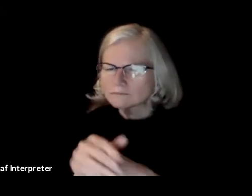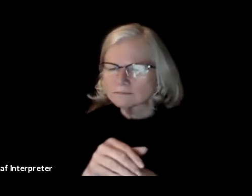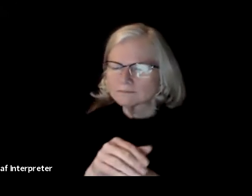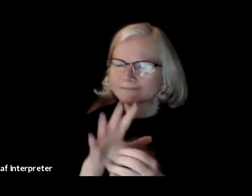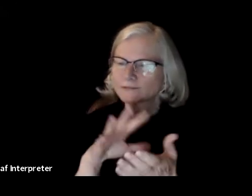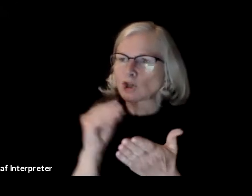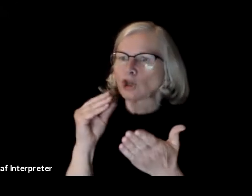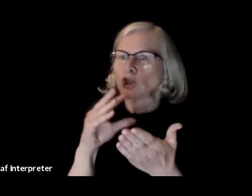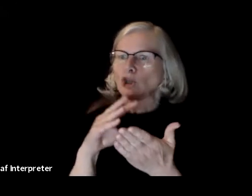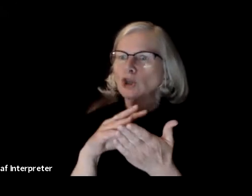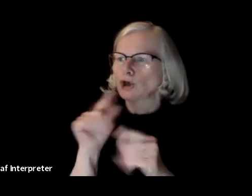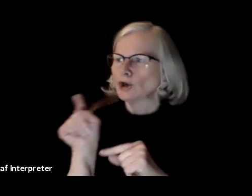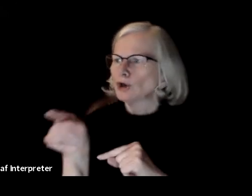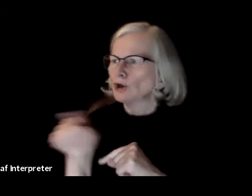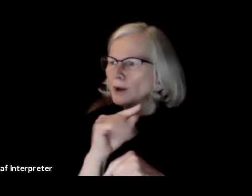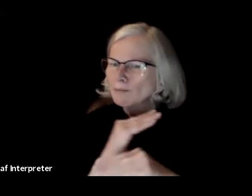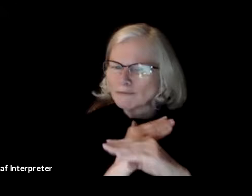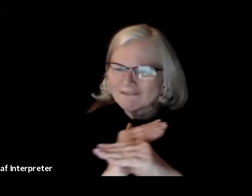and residents.